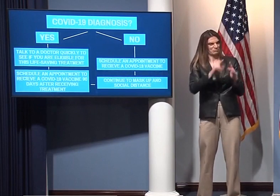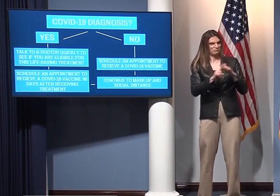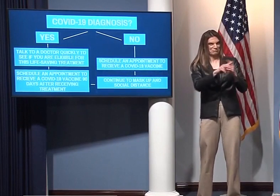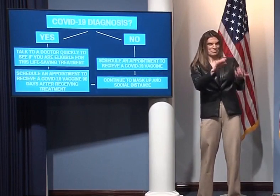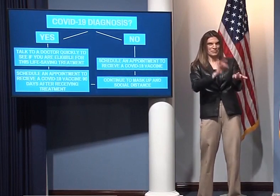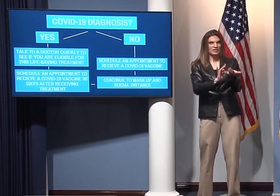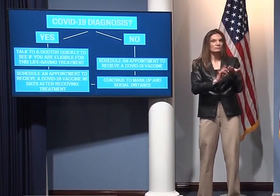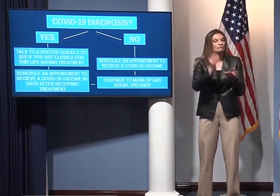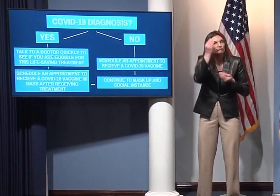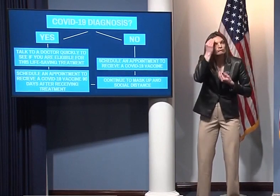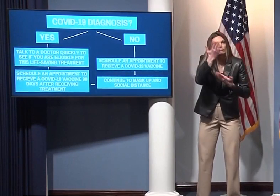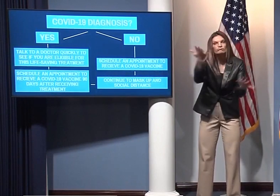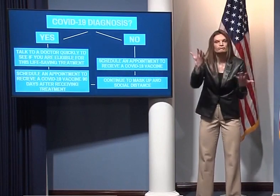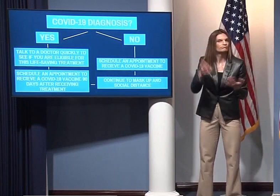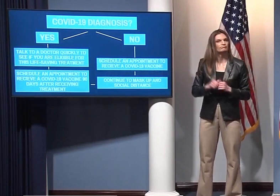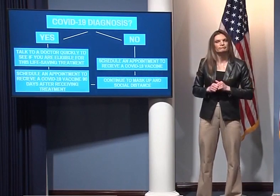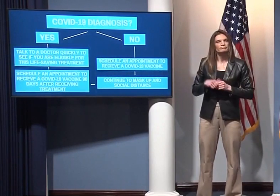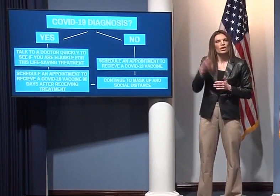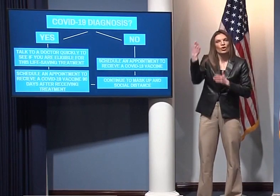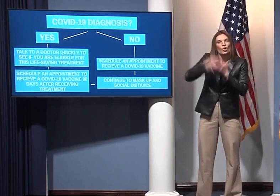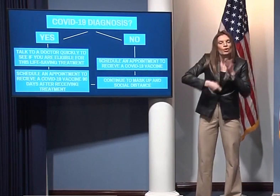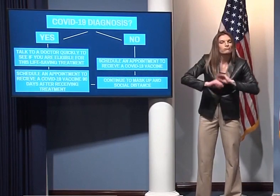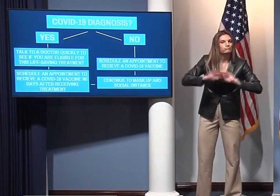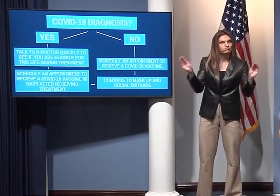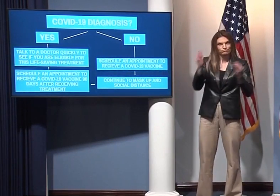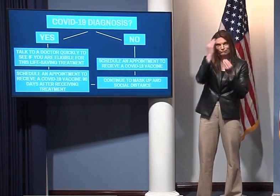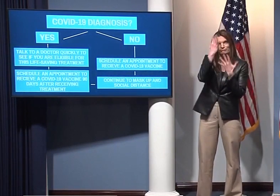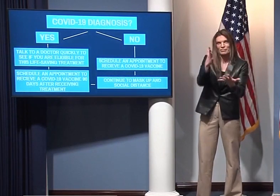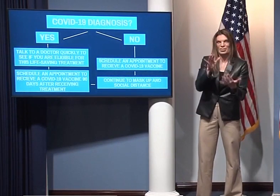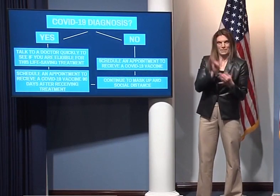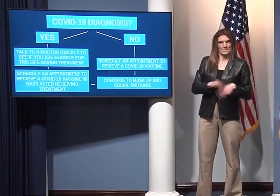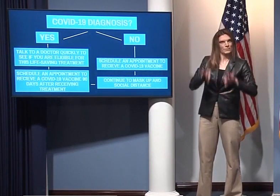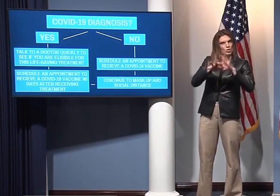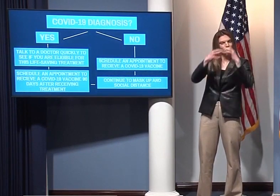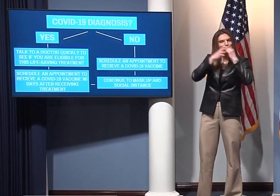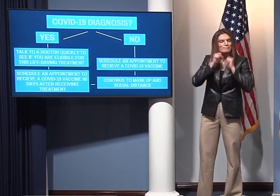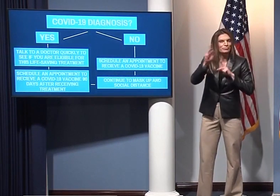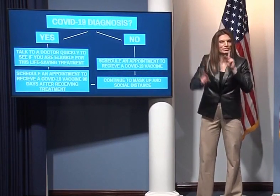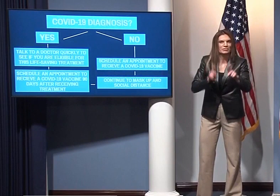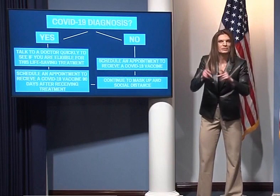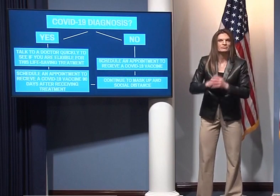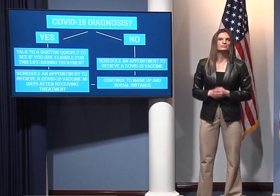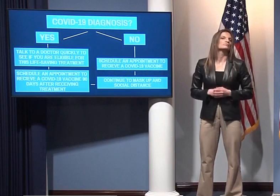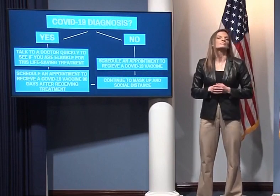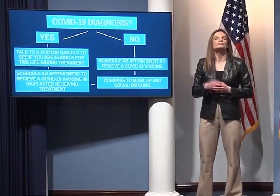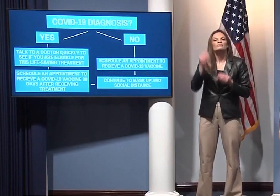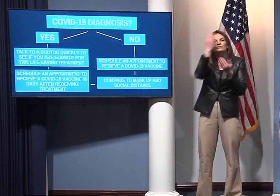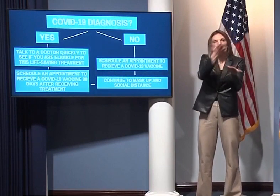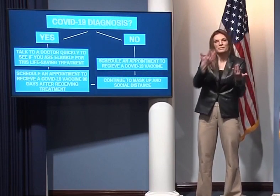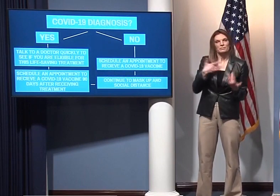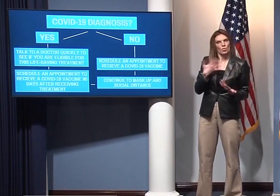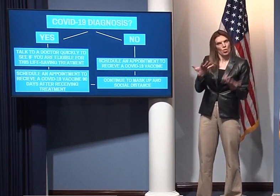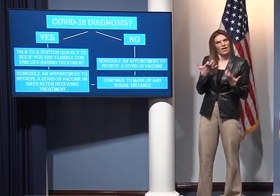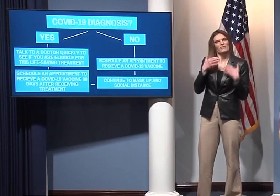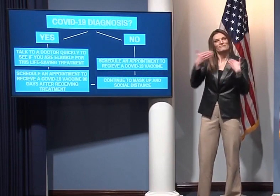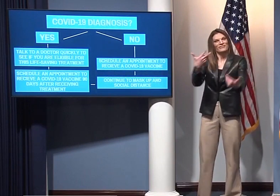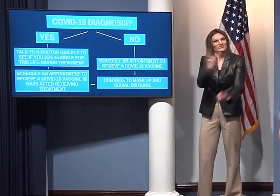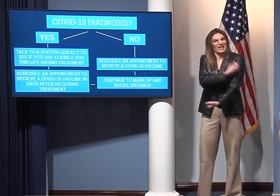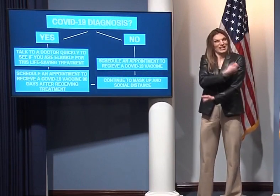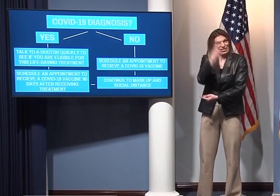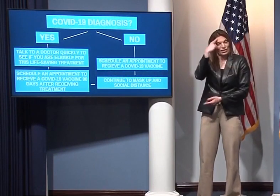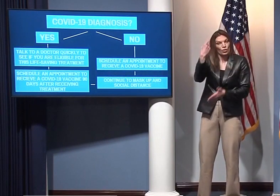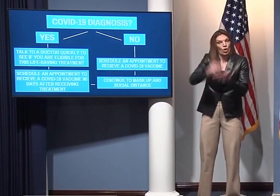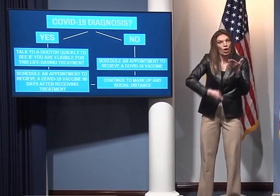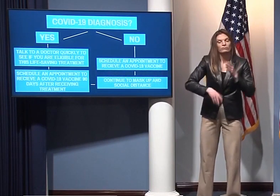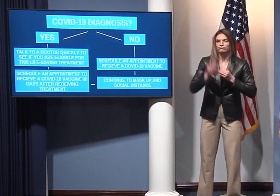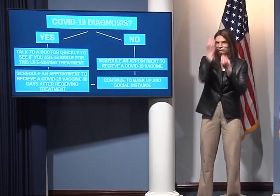life-saving care. And I want to reiterate that COVID-19 vaccines are also free for all Michiganders.